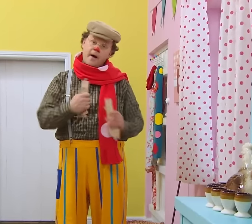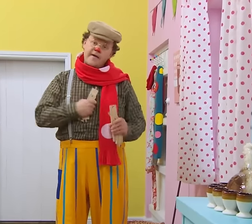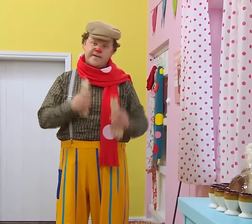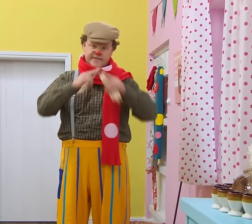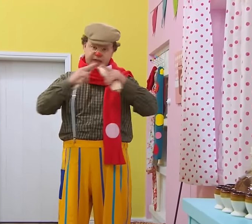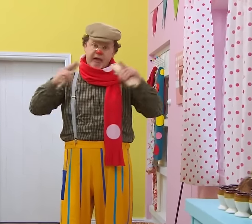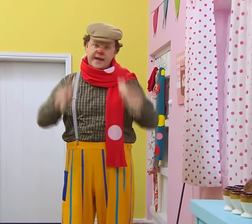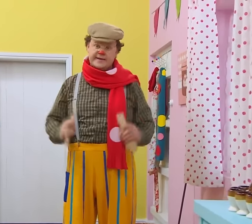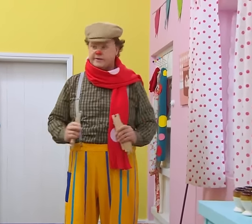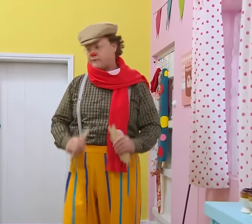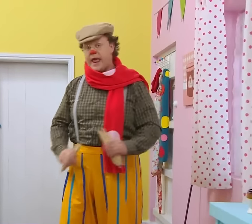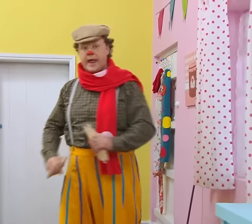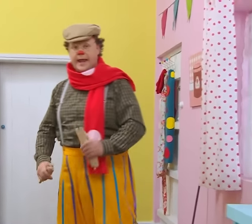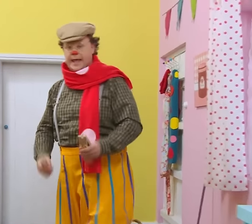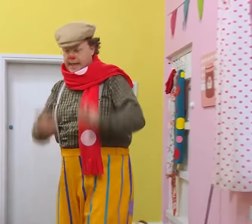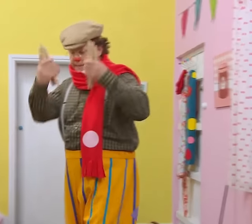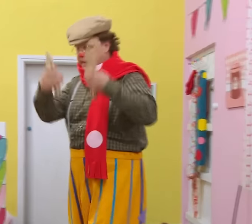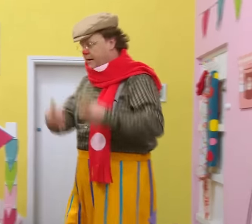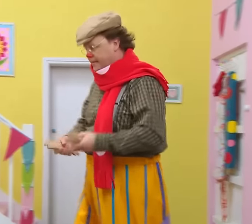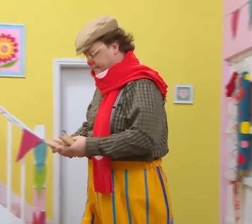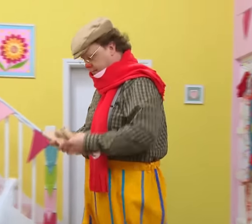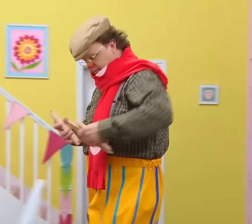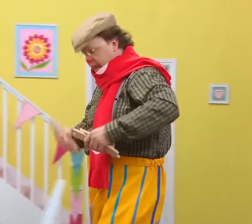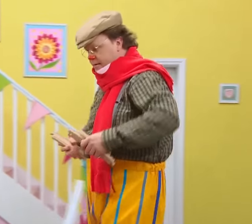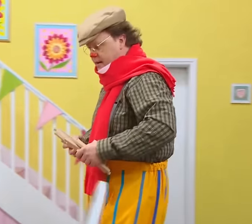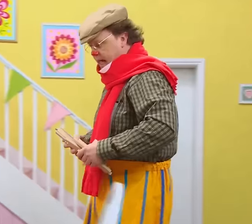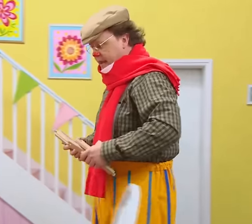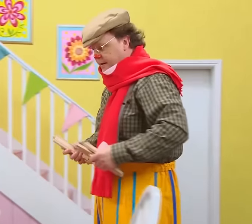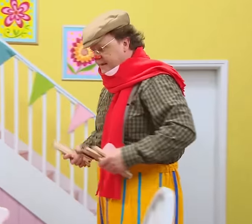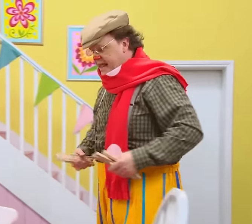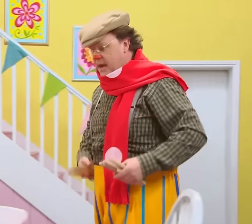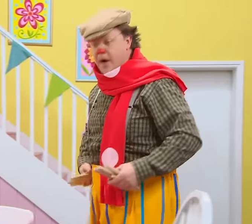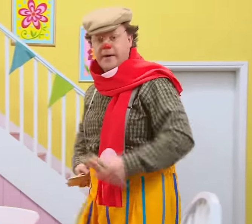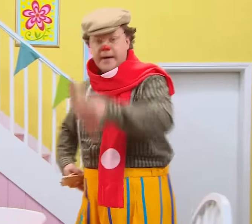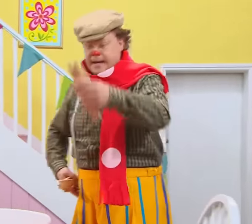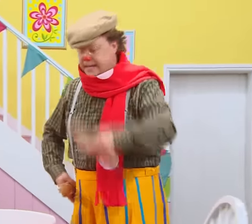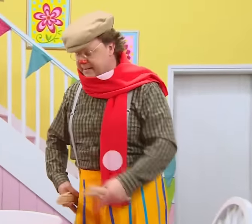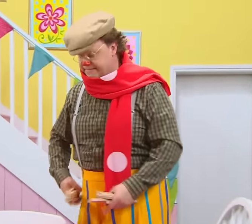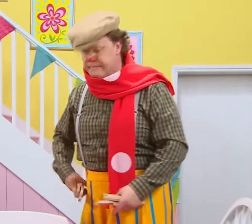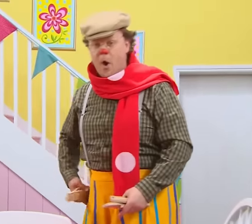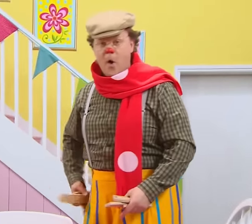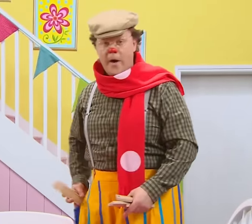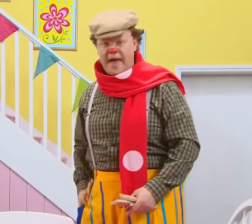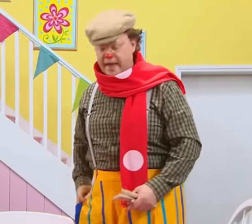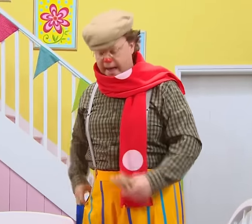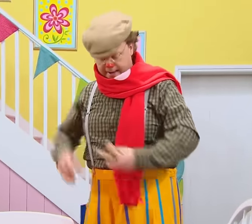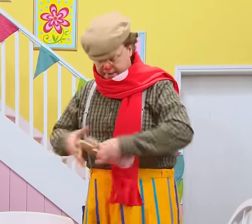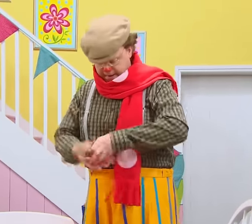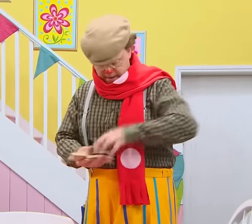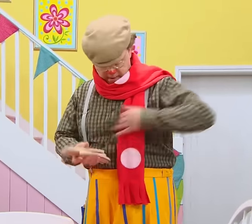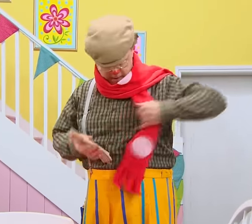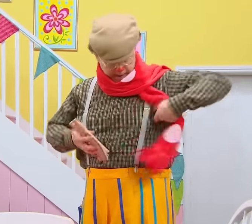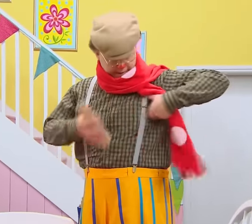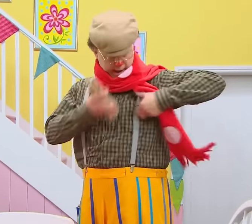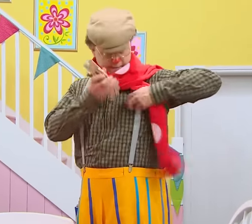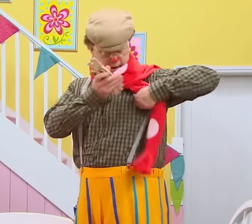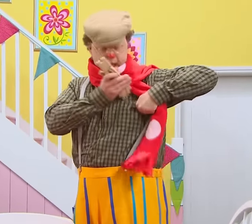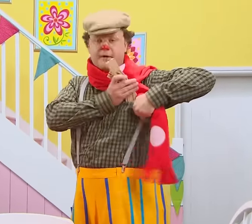my shed, really. I mean, honestly, what's going... Hang on a minute. Look, there's more here. Oh, I don't know. I've